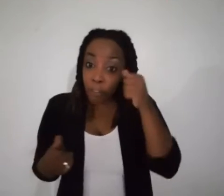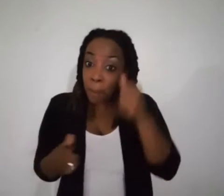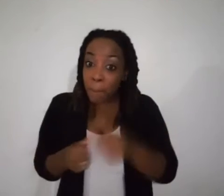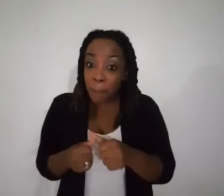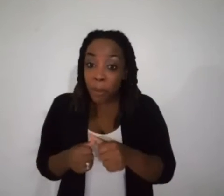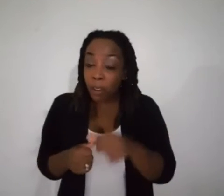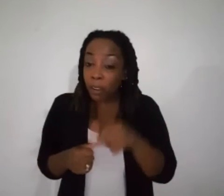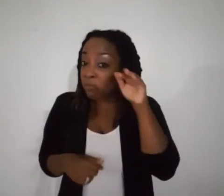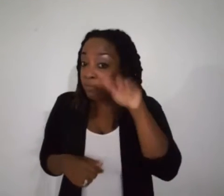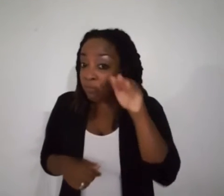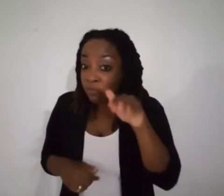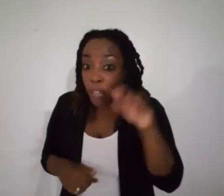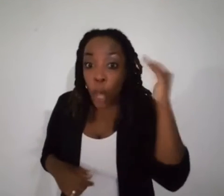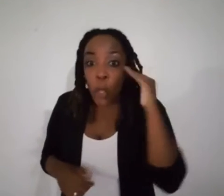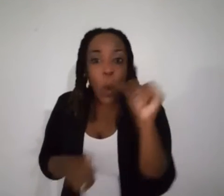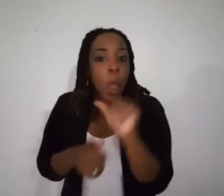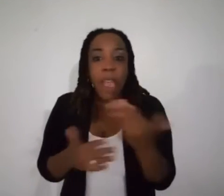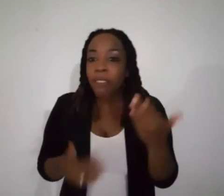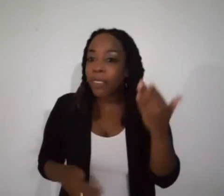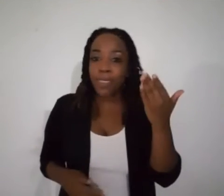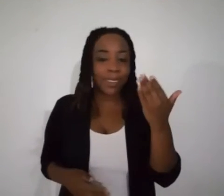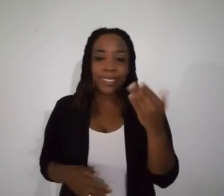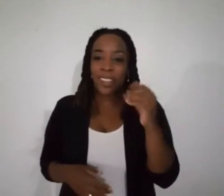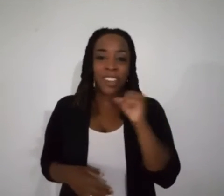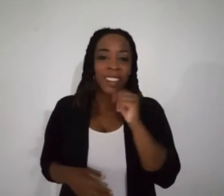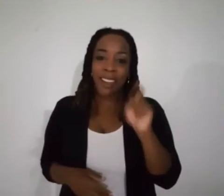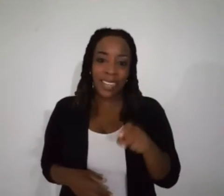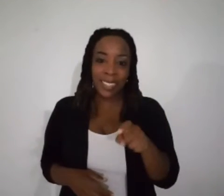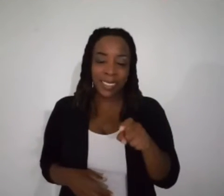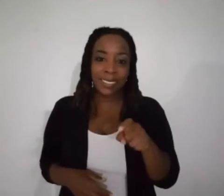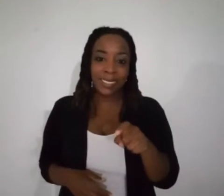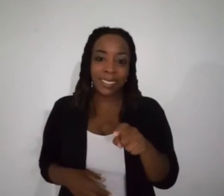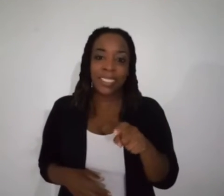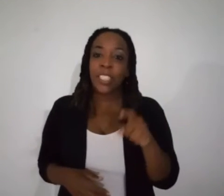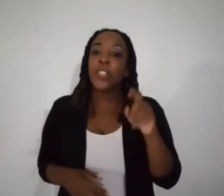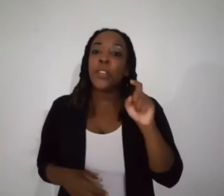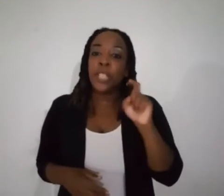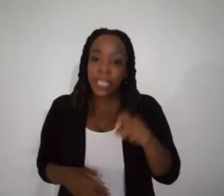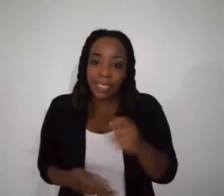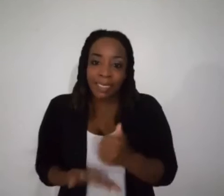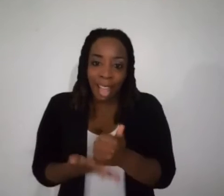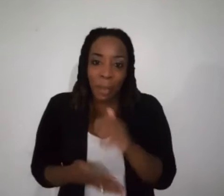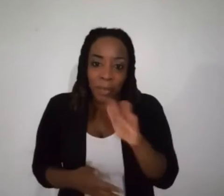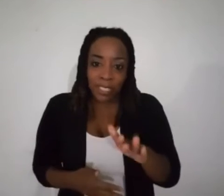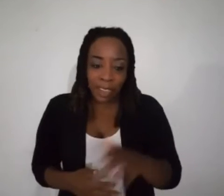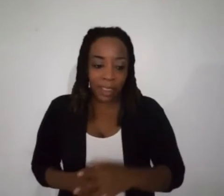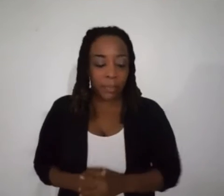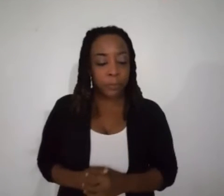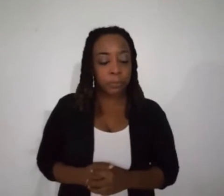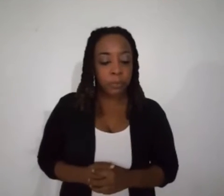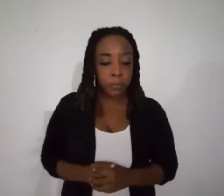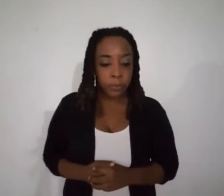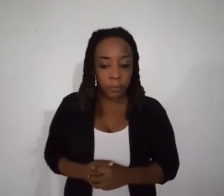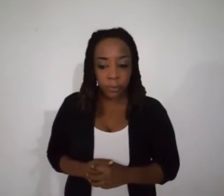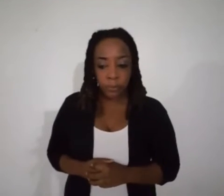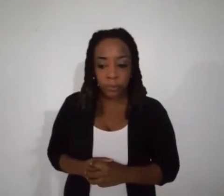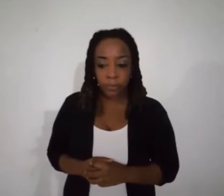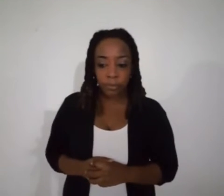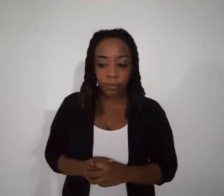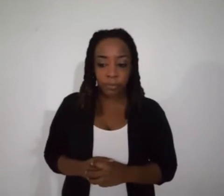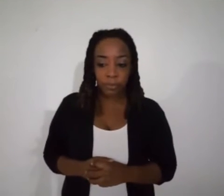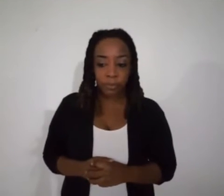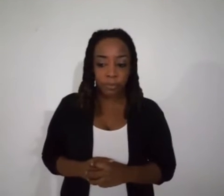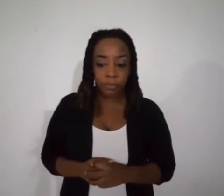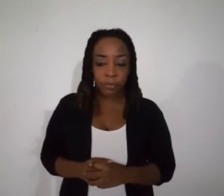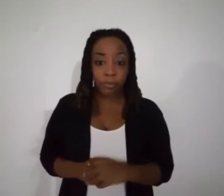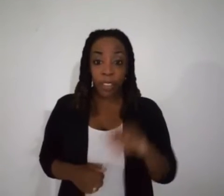child well. Well, in terms of helping your child's learning and development, the first thing you need to ensure is